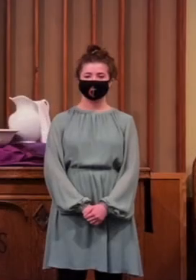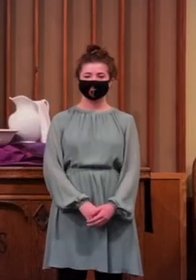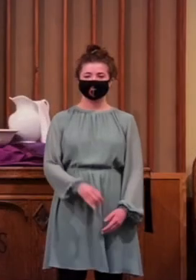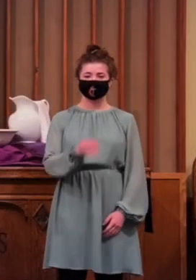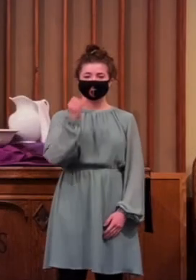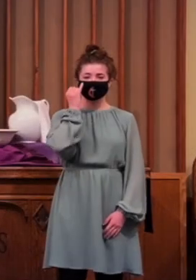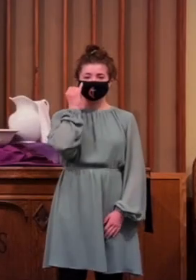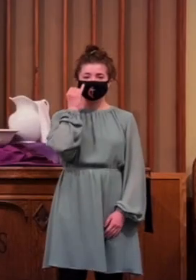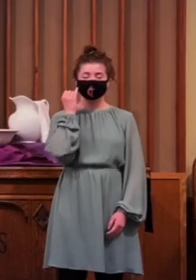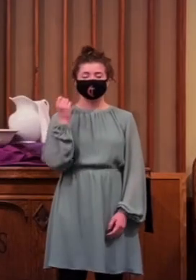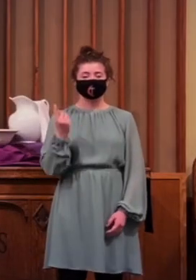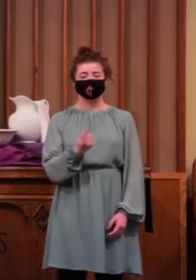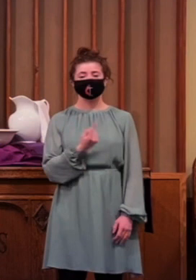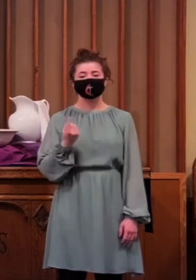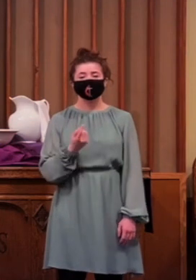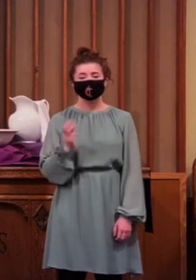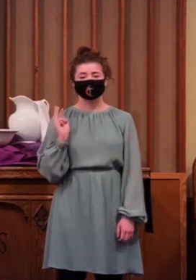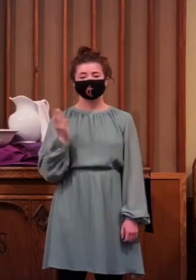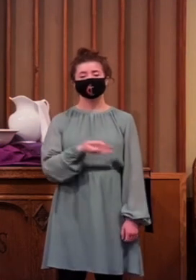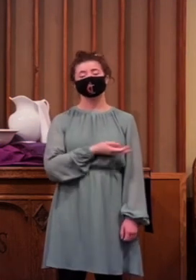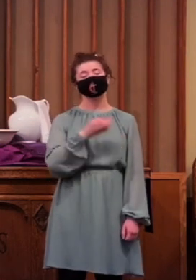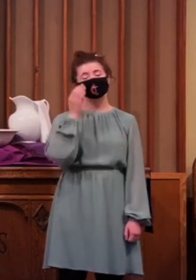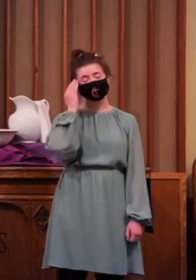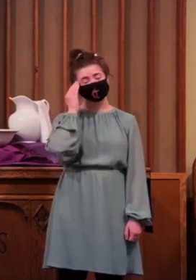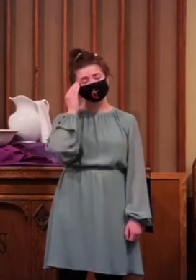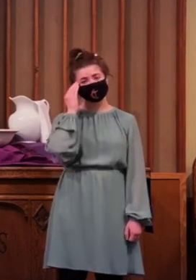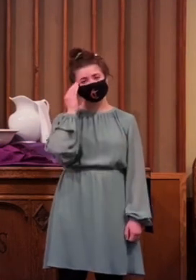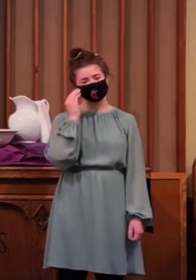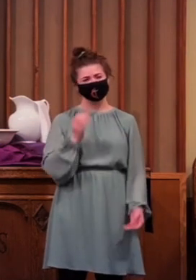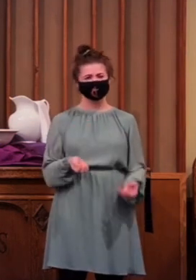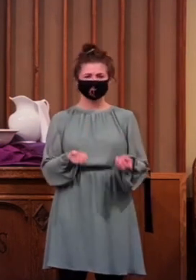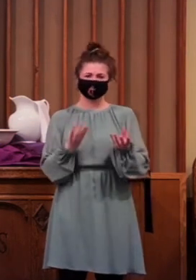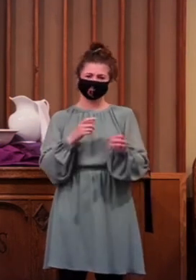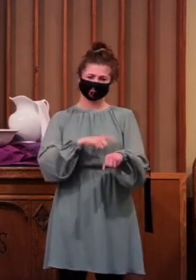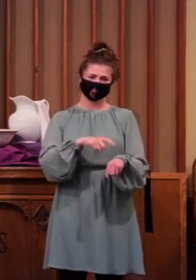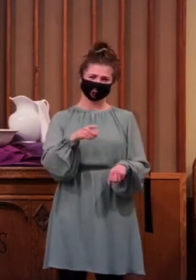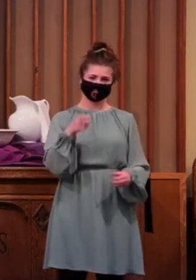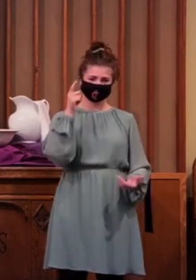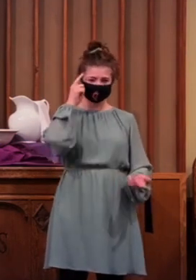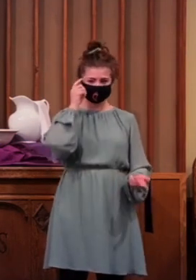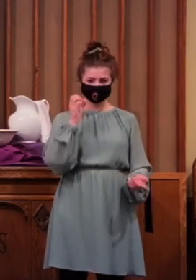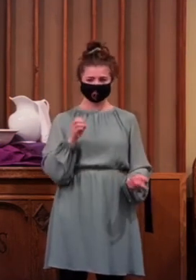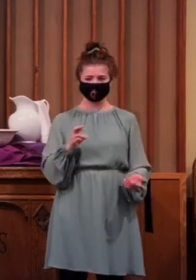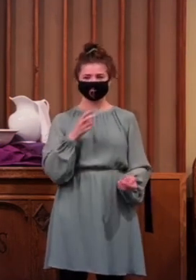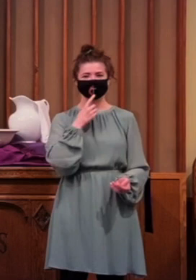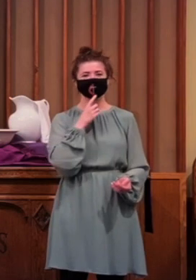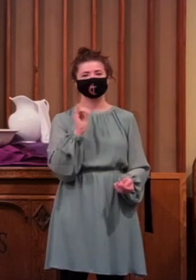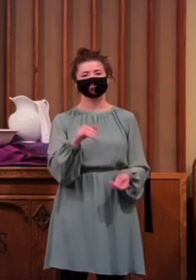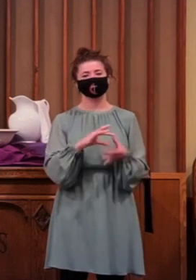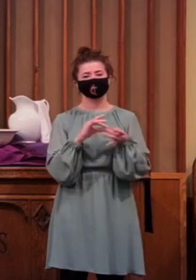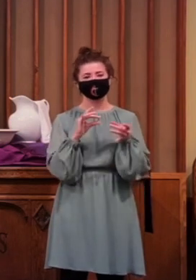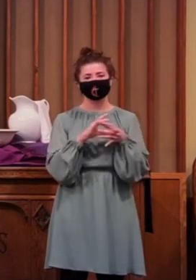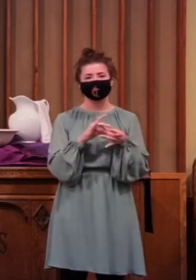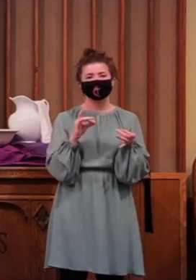If only we had known. How many times have you thought or said that statement aloud